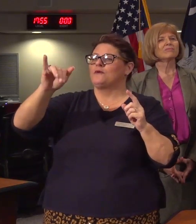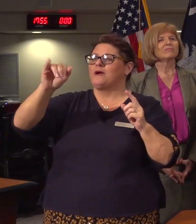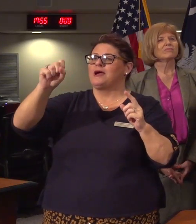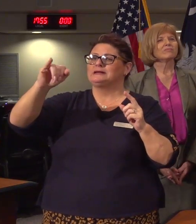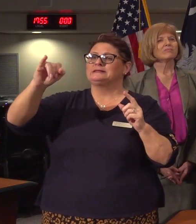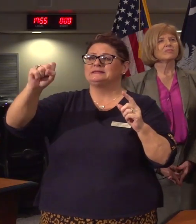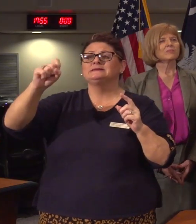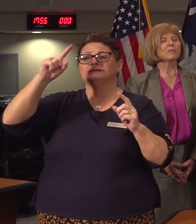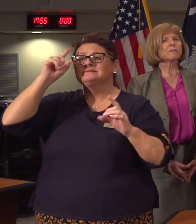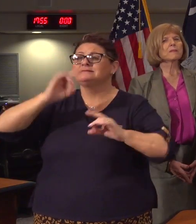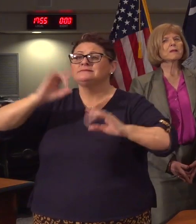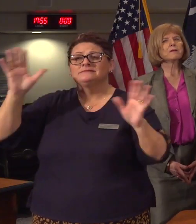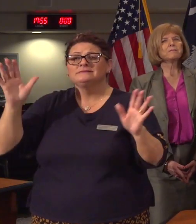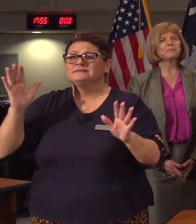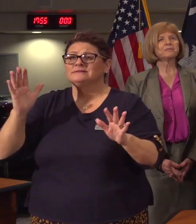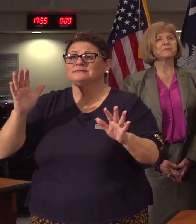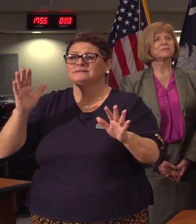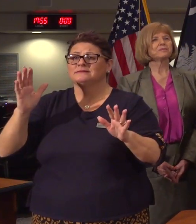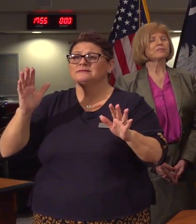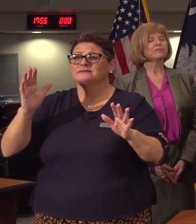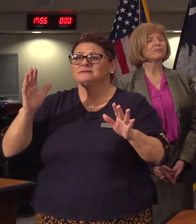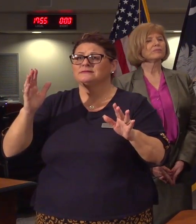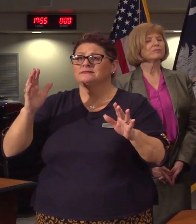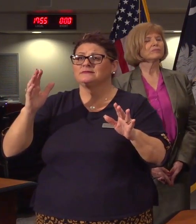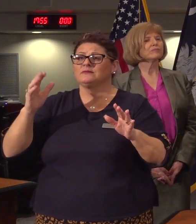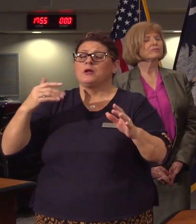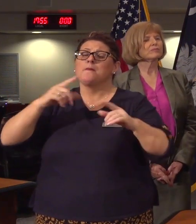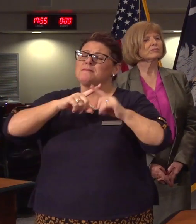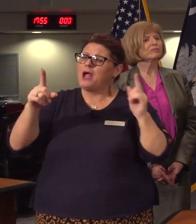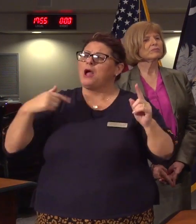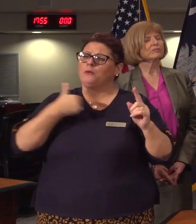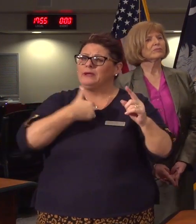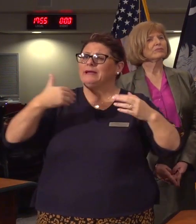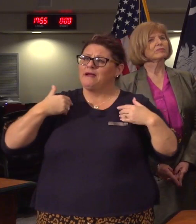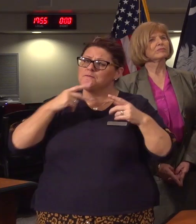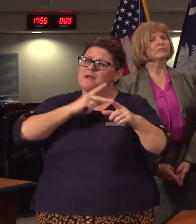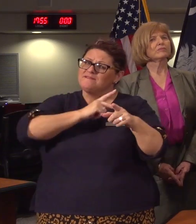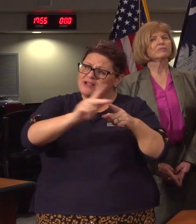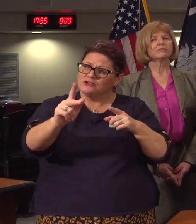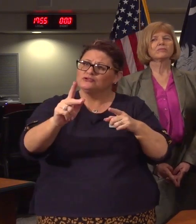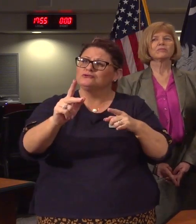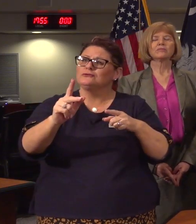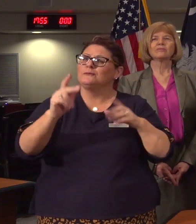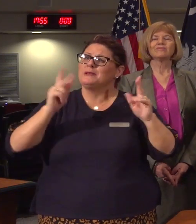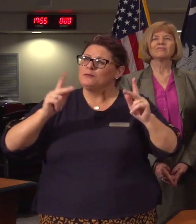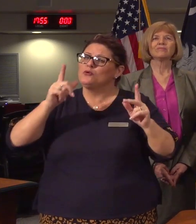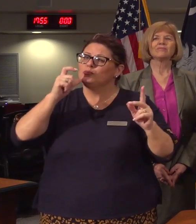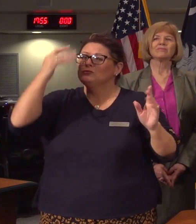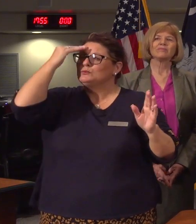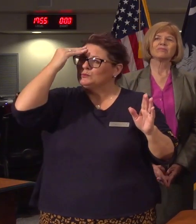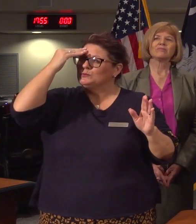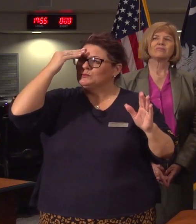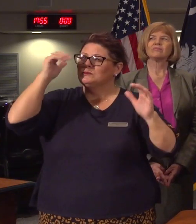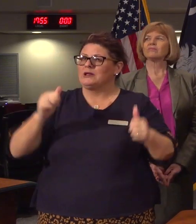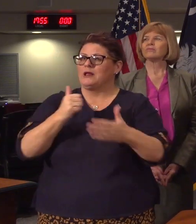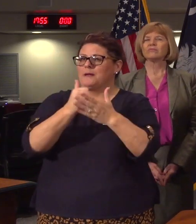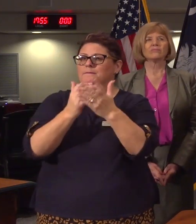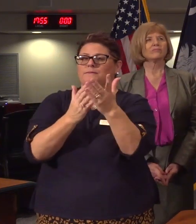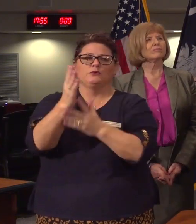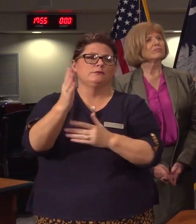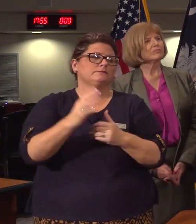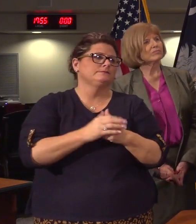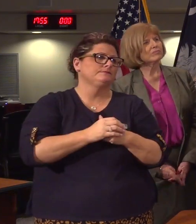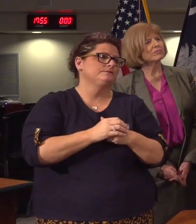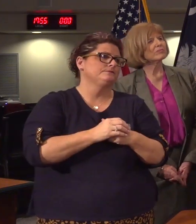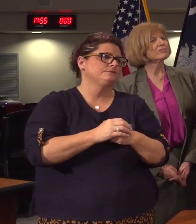that we have the capability and the people, the professional leadership to get through it. Superintendent,